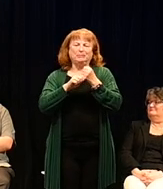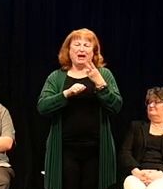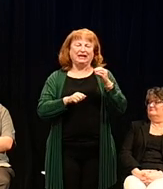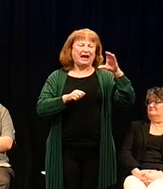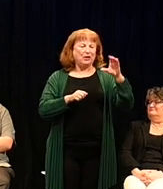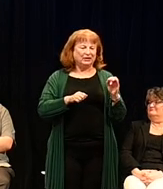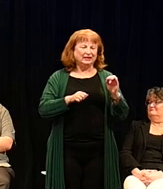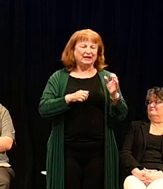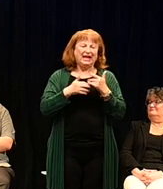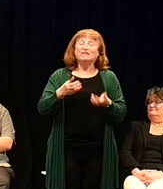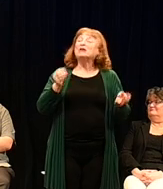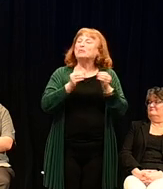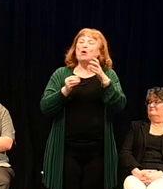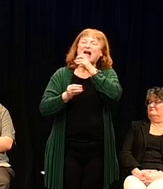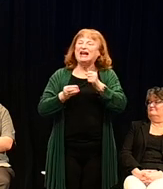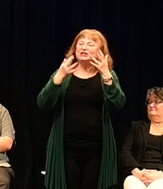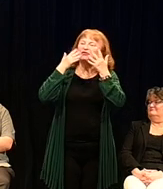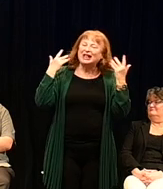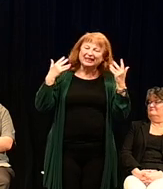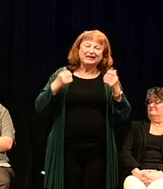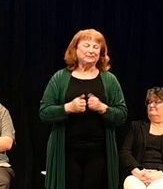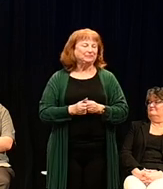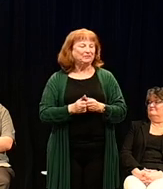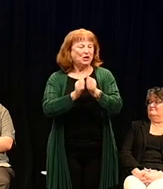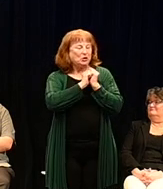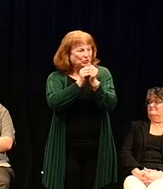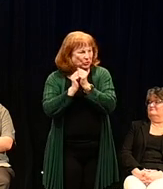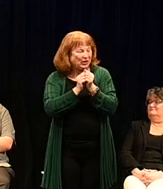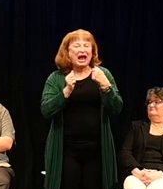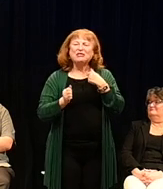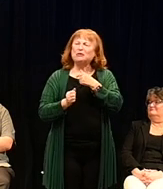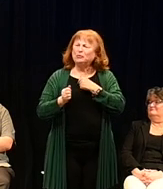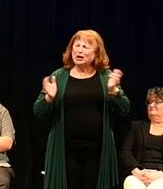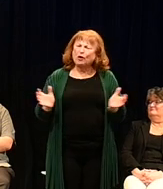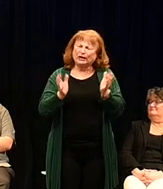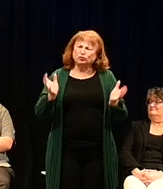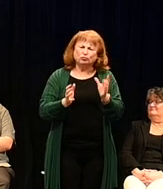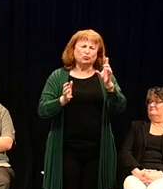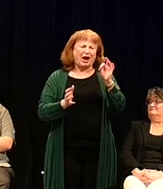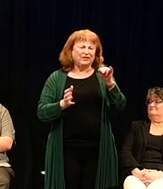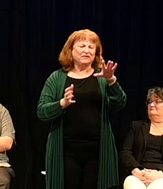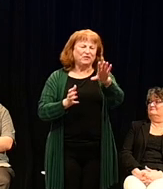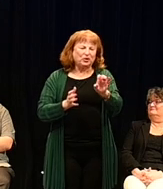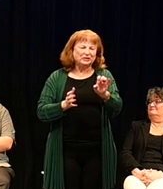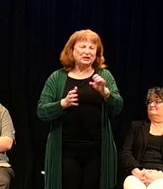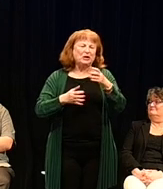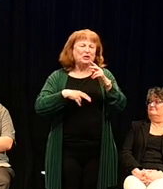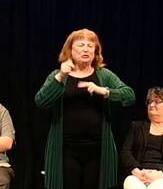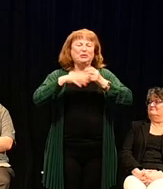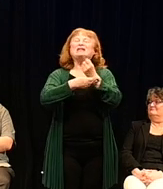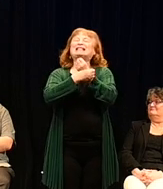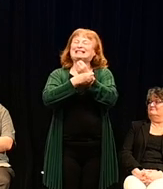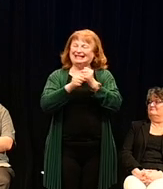Howard County even more age-friendly. Together, we are a driving force to build a